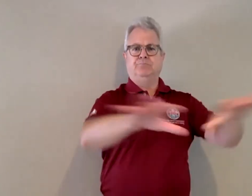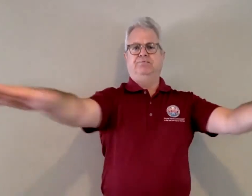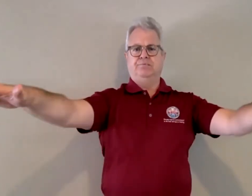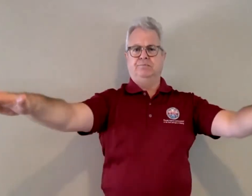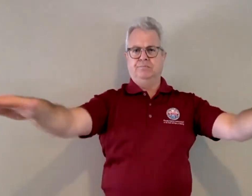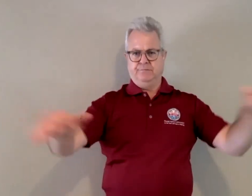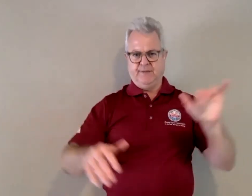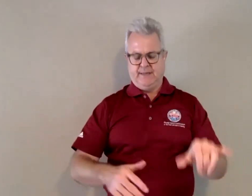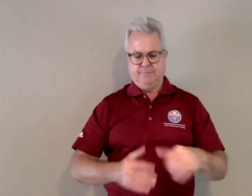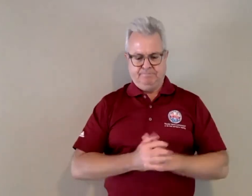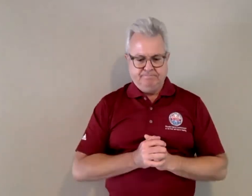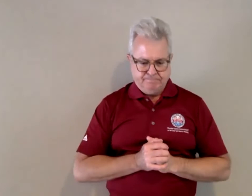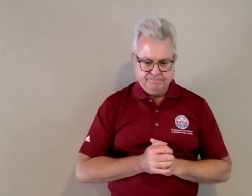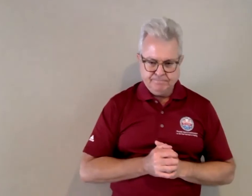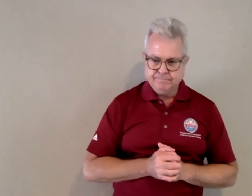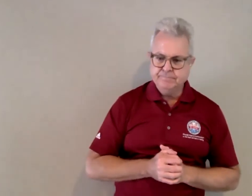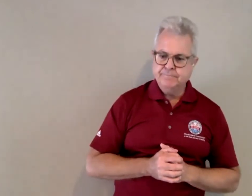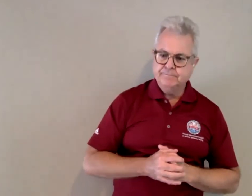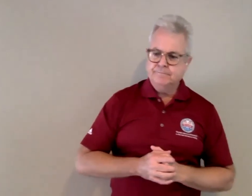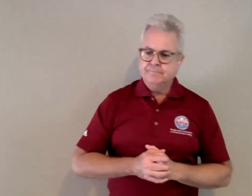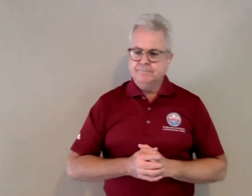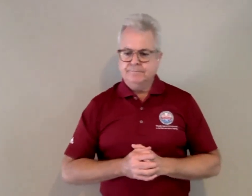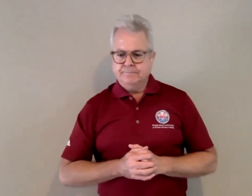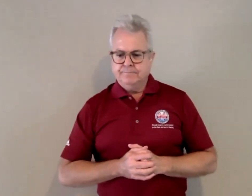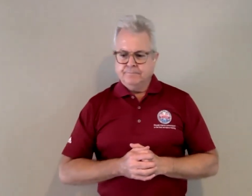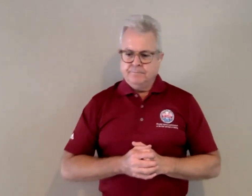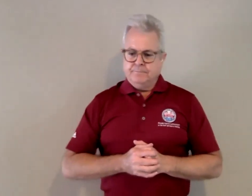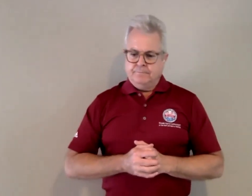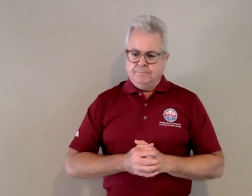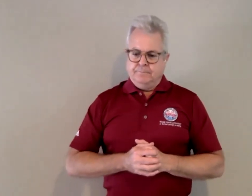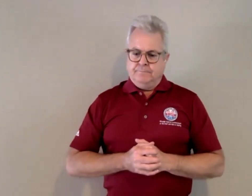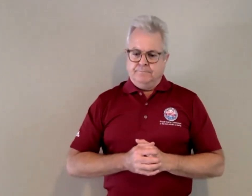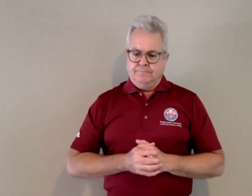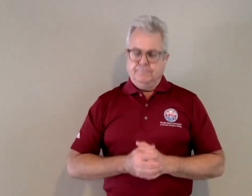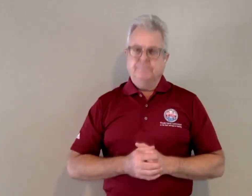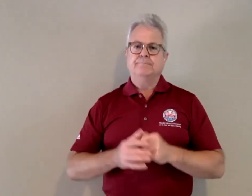And if an unvaccinated person gives it to another unvaccinated person, it spreads quite quickly.